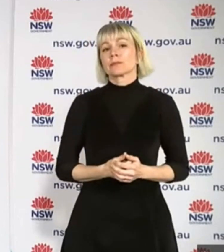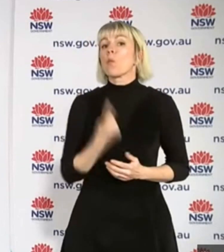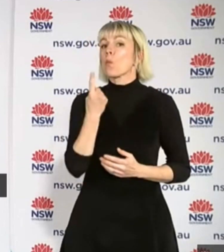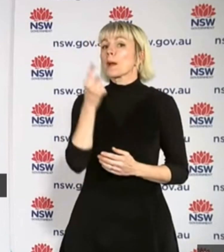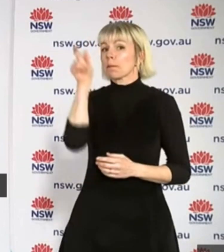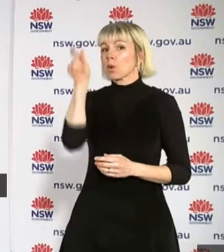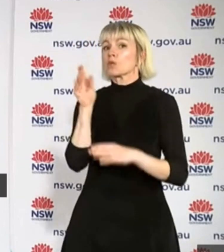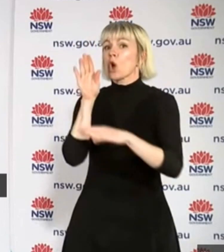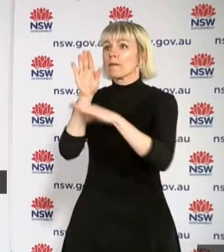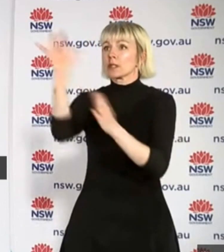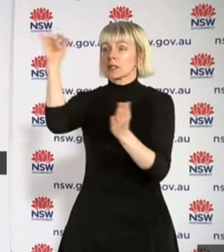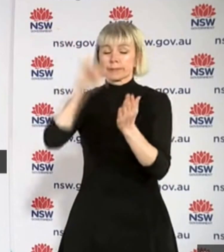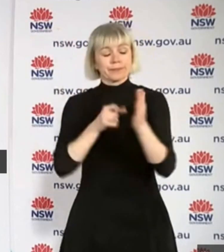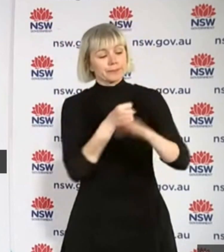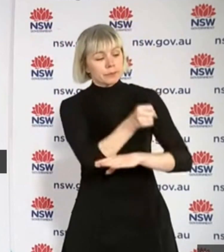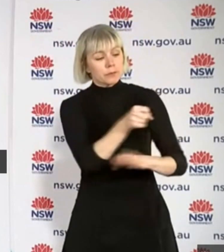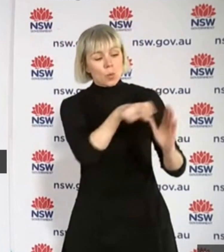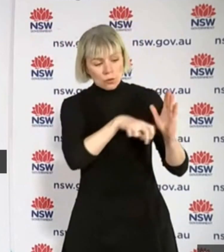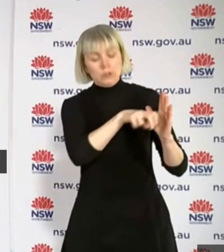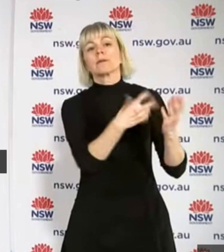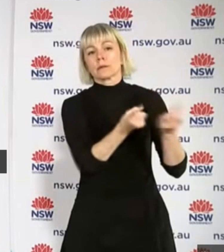overseas acquired case. We had